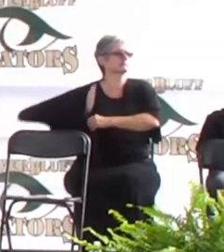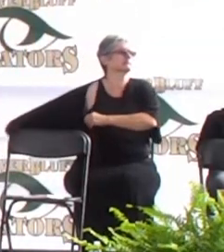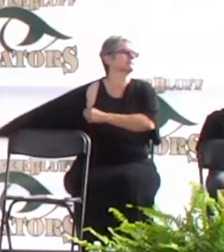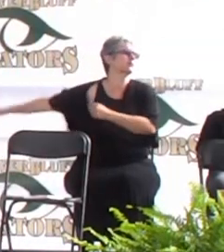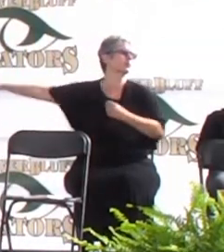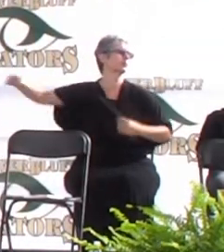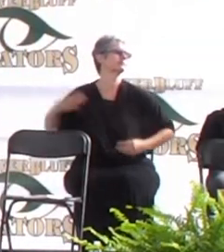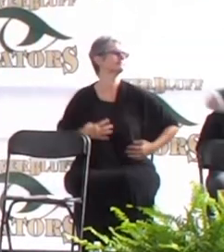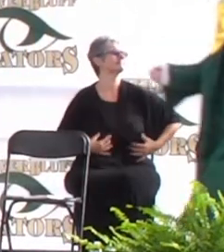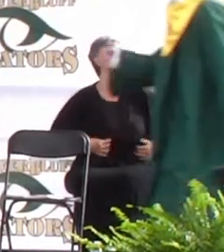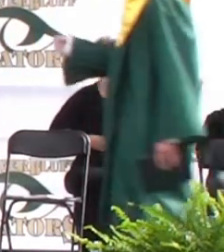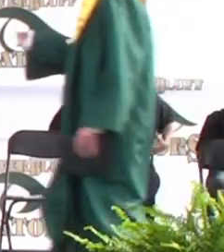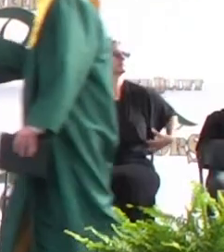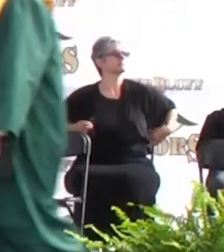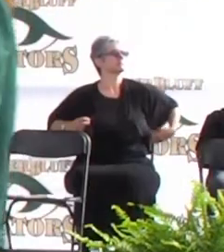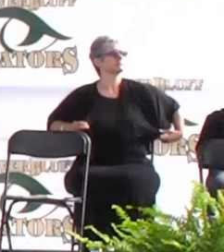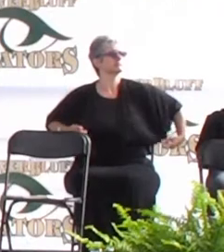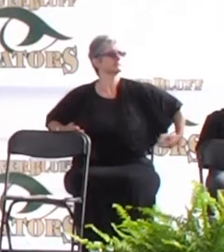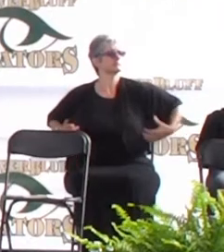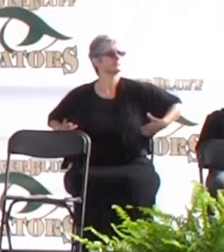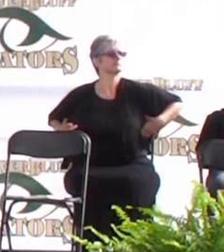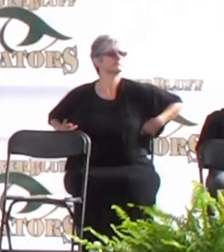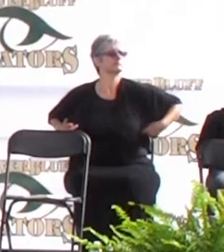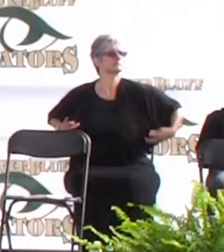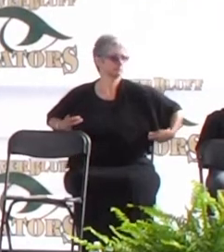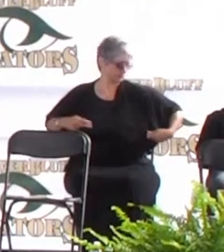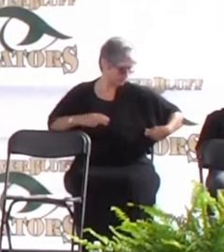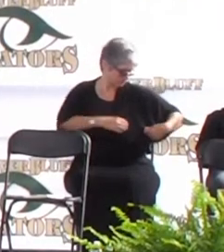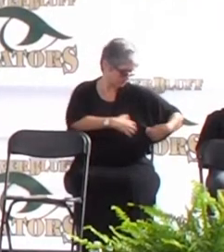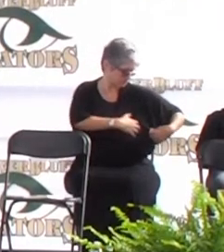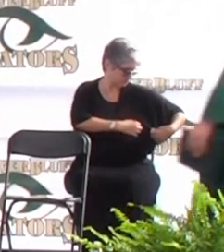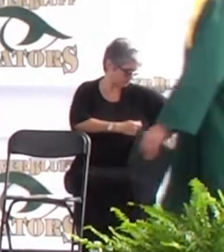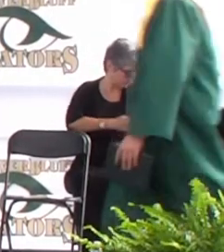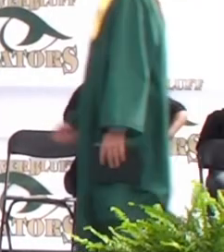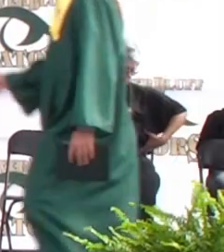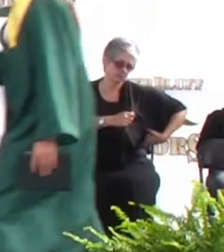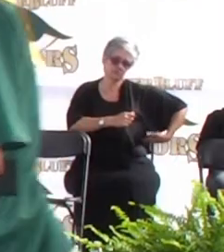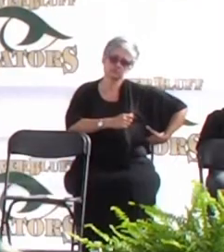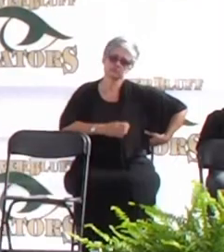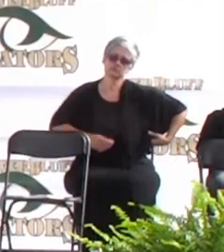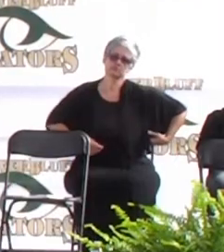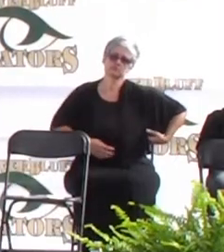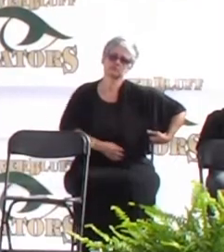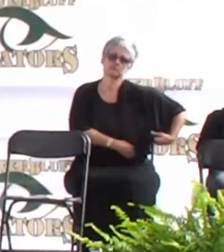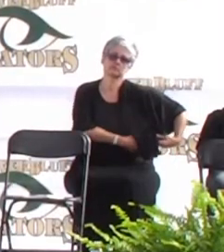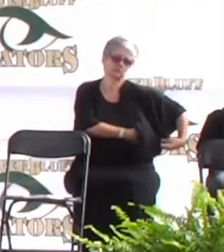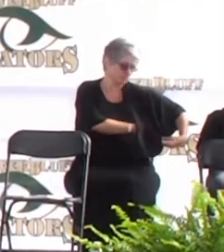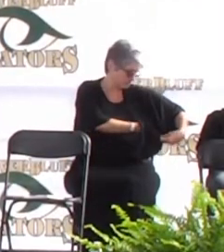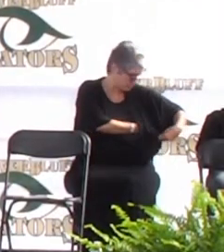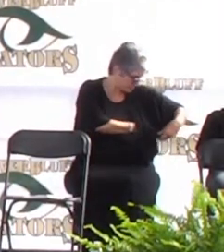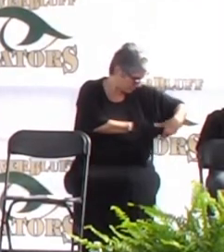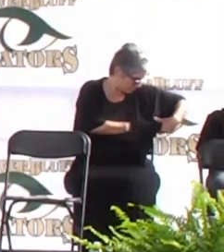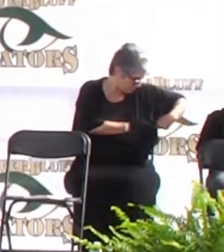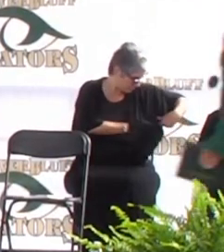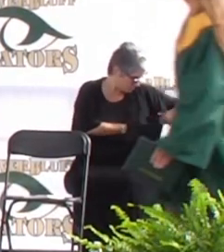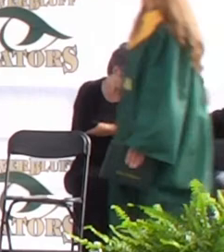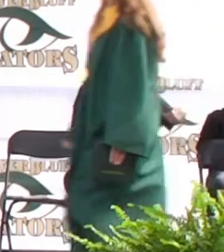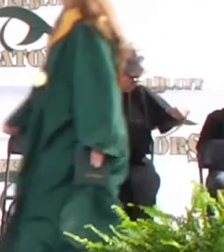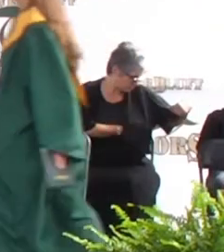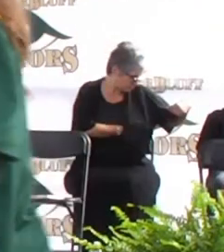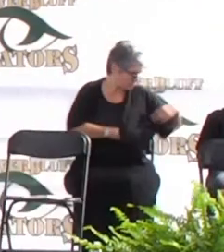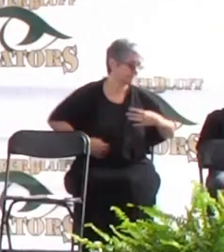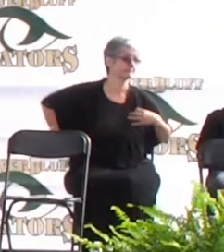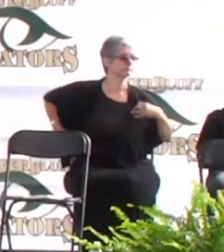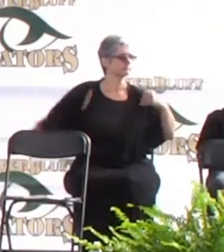Chandler Wade Couch. Alex James Crocker. Adriana Isabel Figueroa